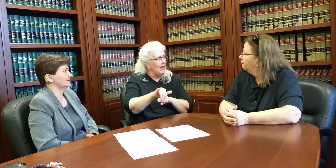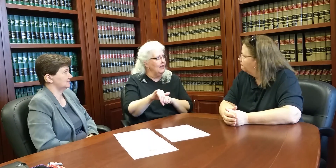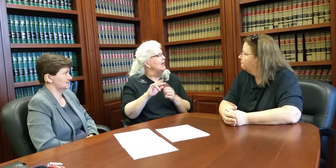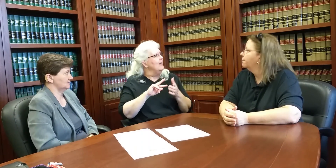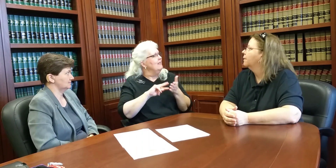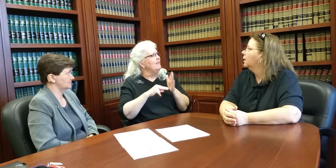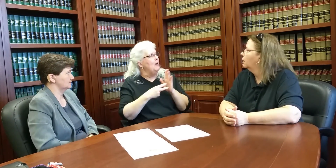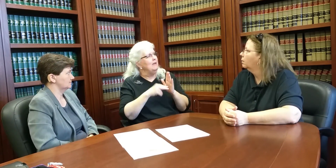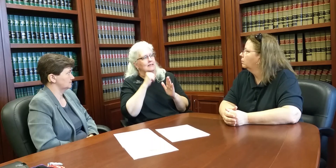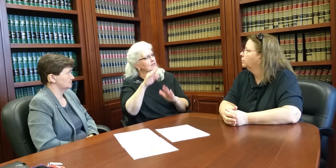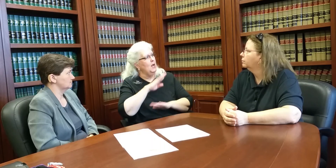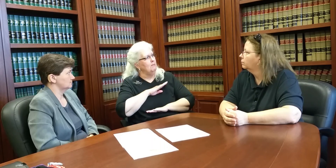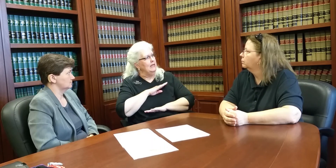access.